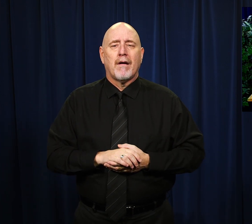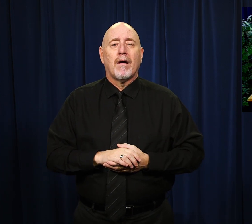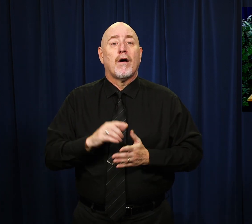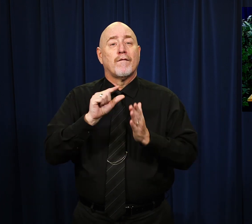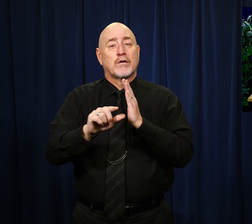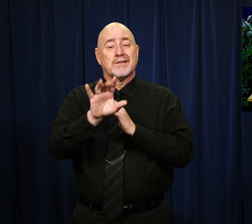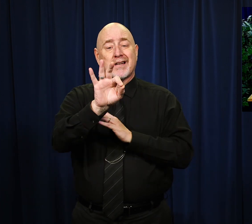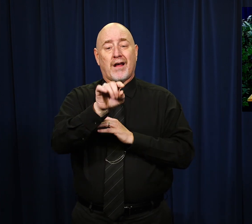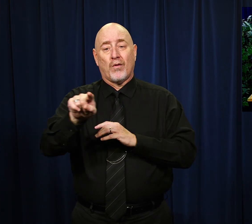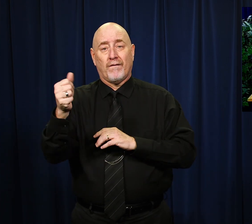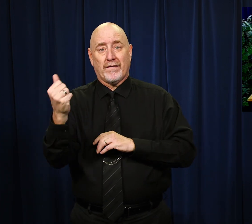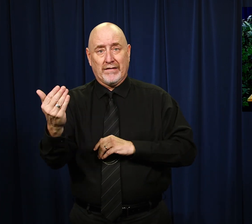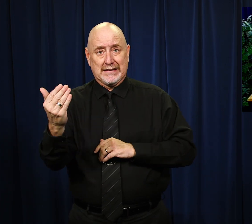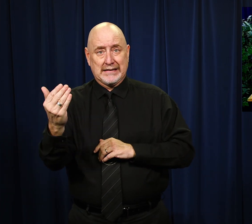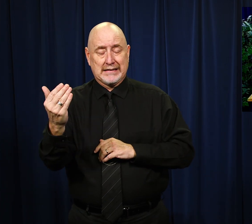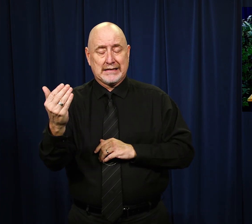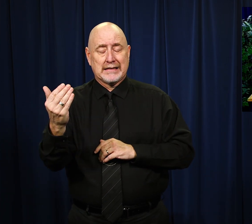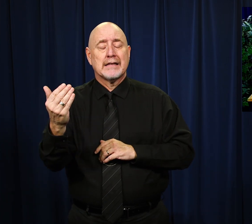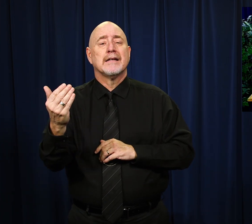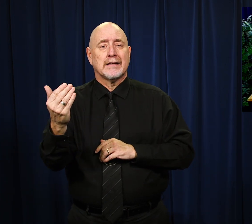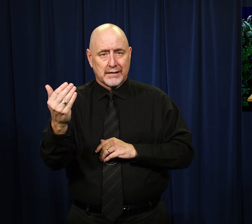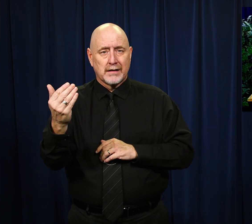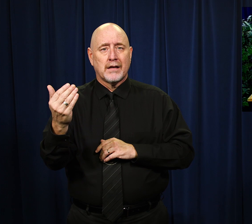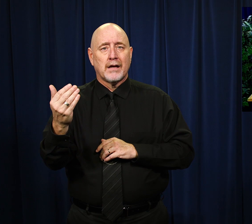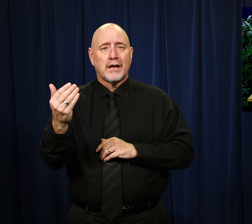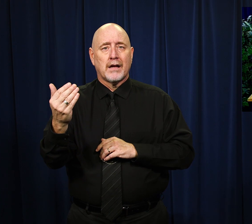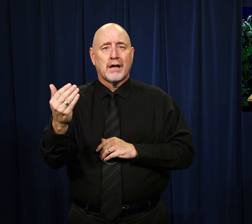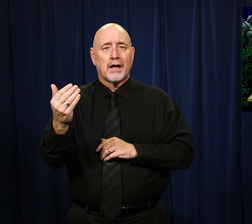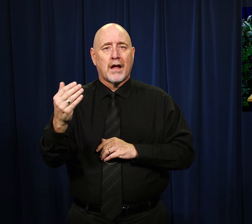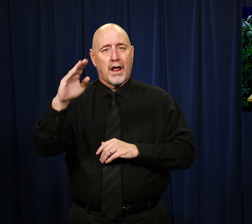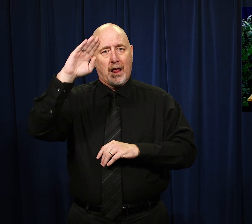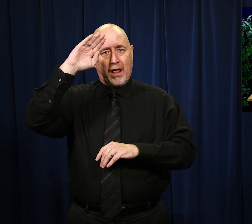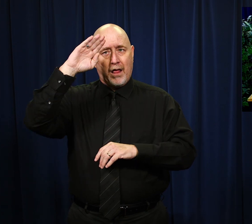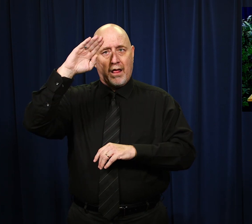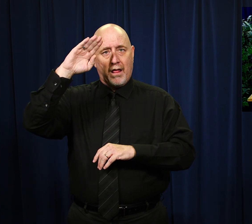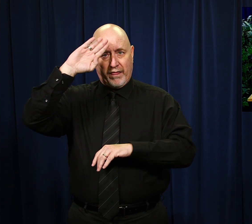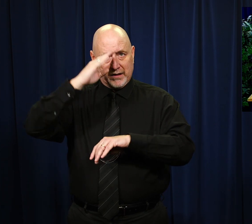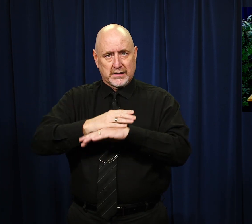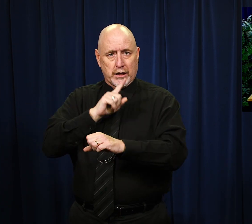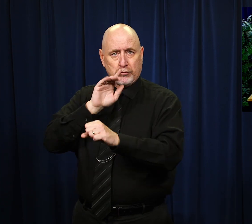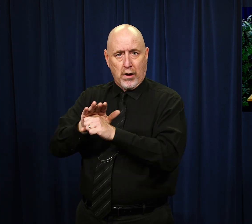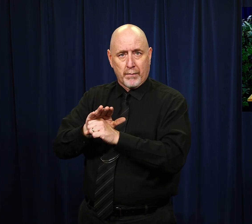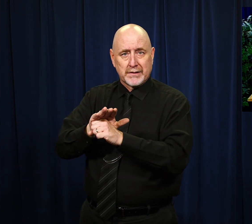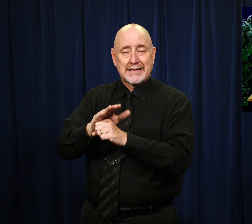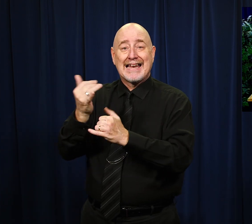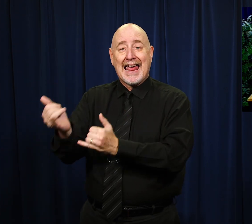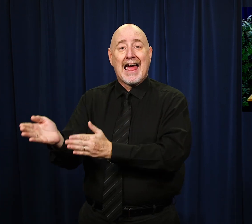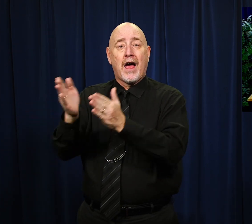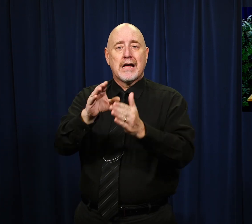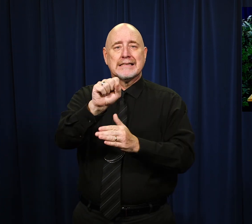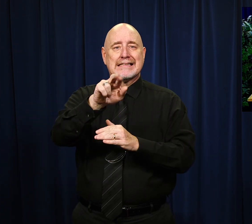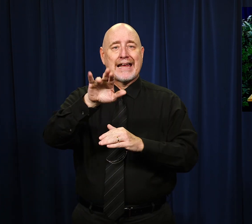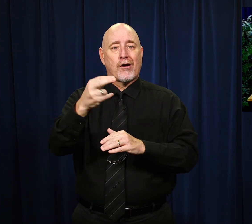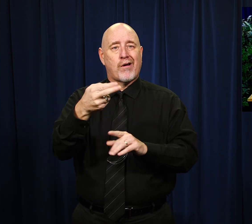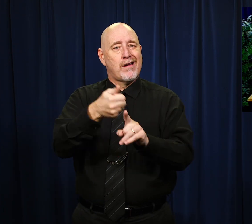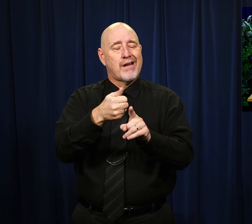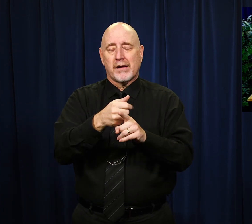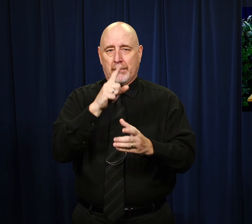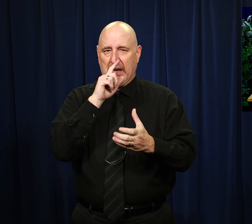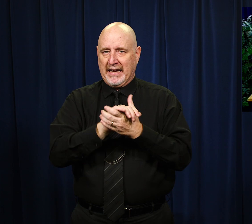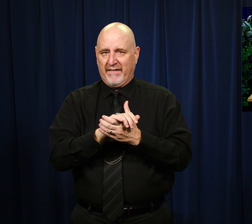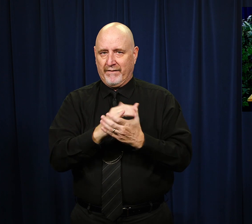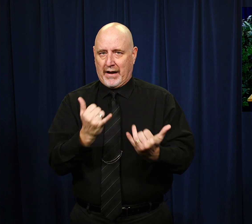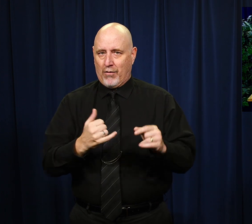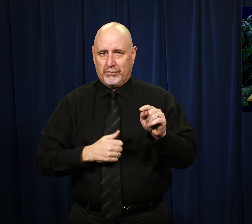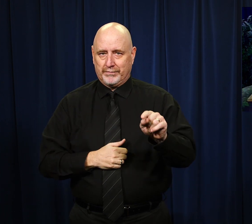In verses 9 through 15, we see that the son is promised, and we have Sarah in an unbelieving position at